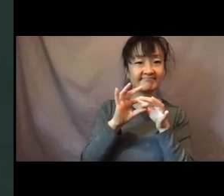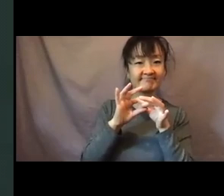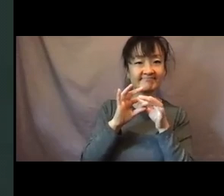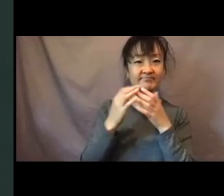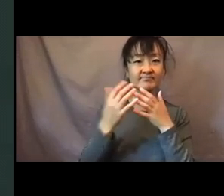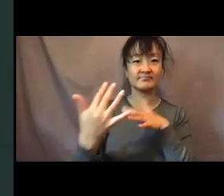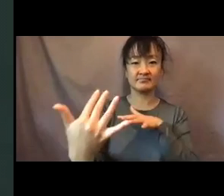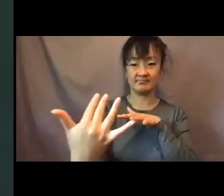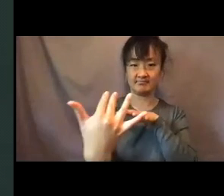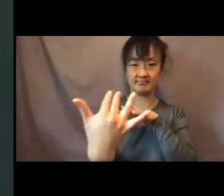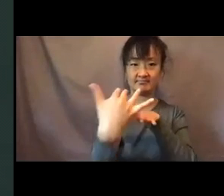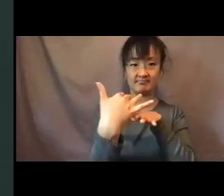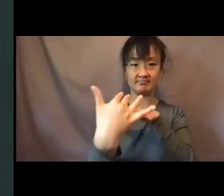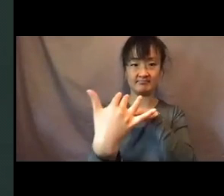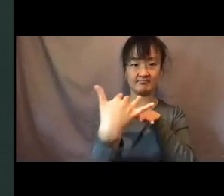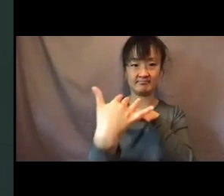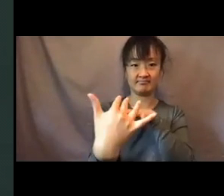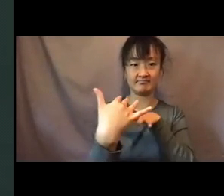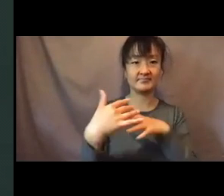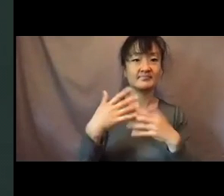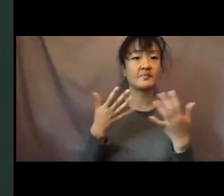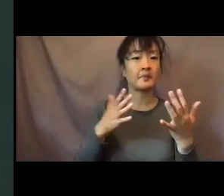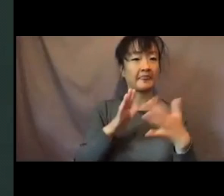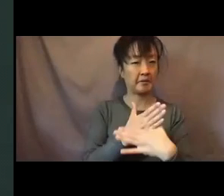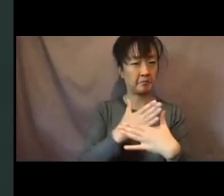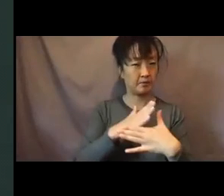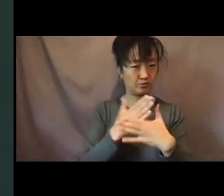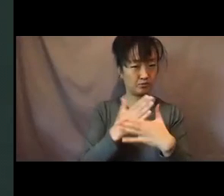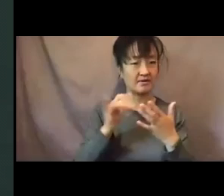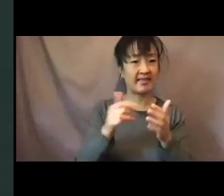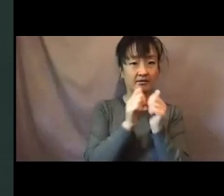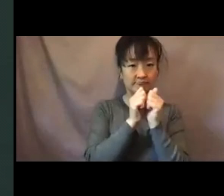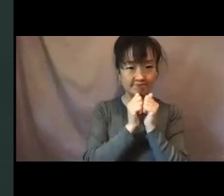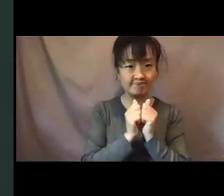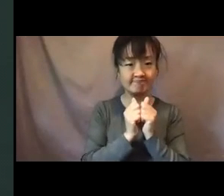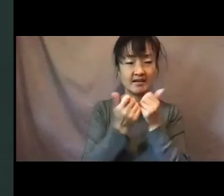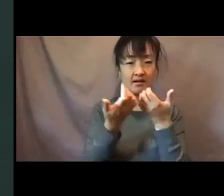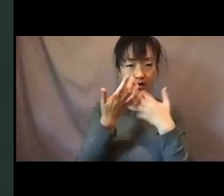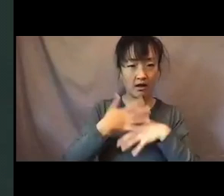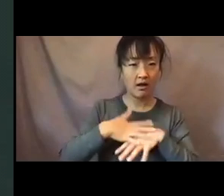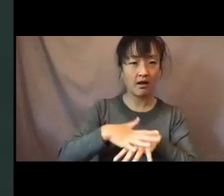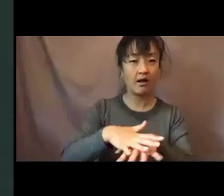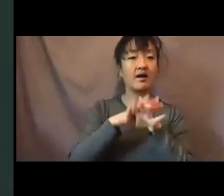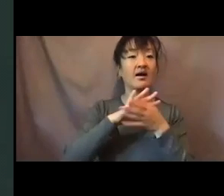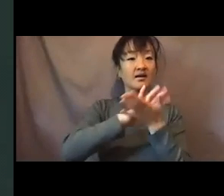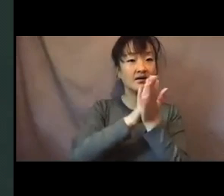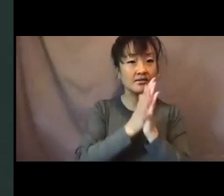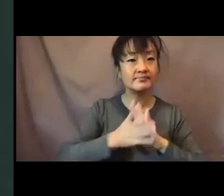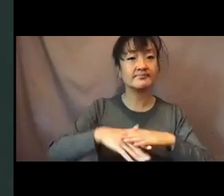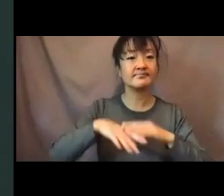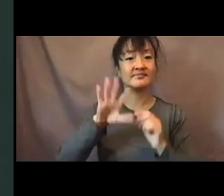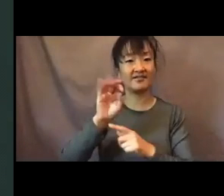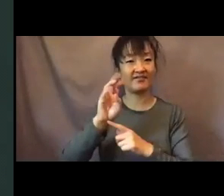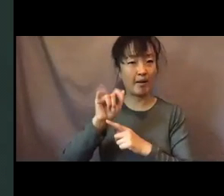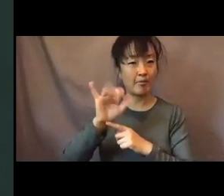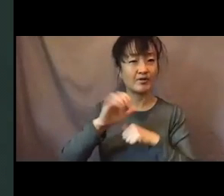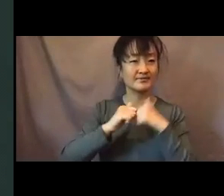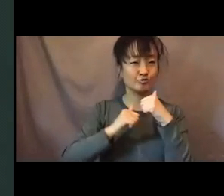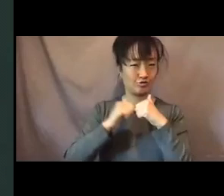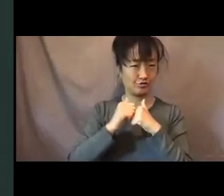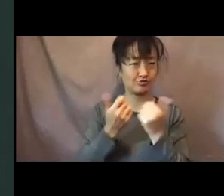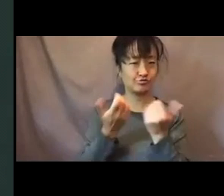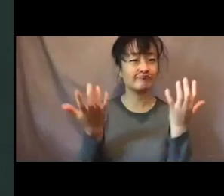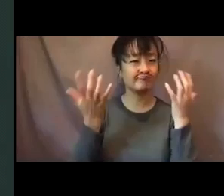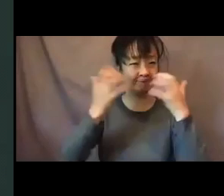that come in and out between, right? That together create the fabric, create structure, right? So all of this